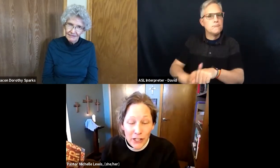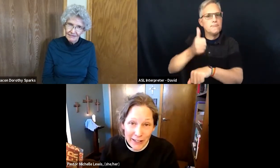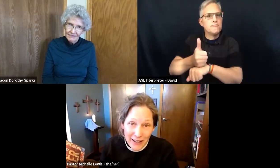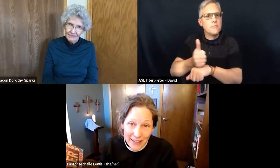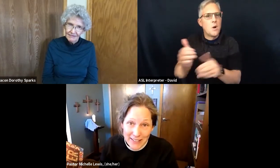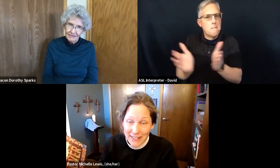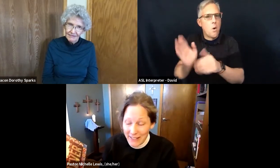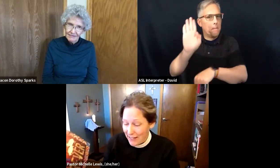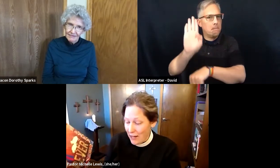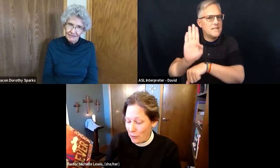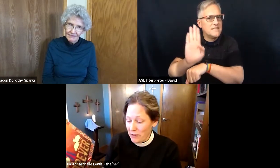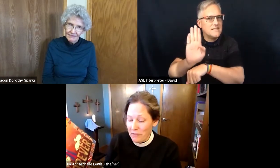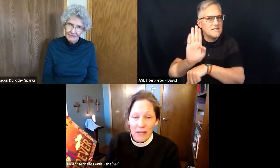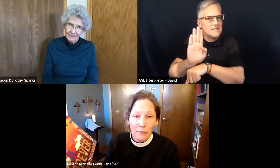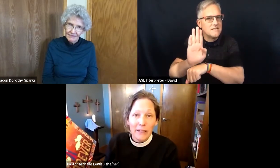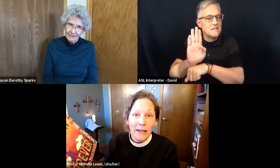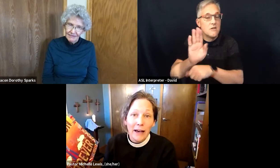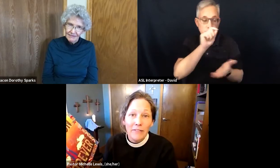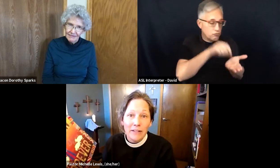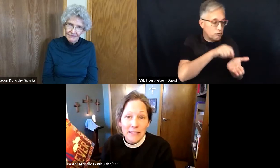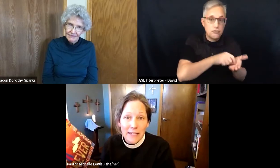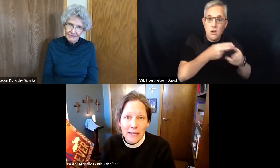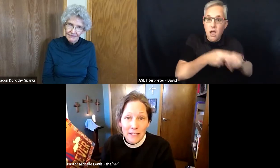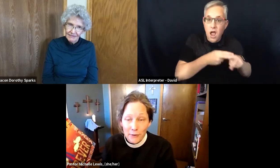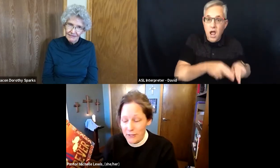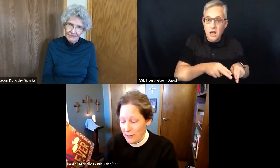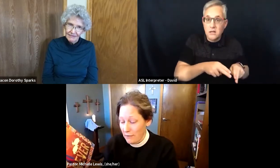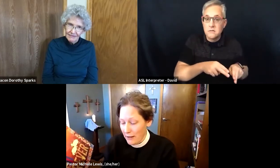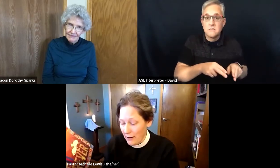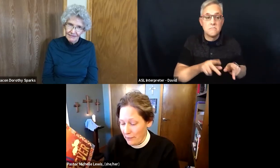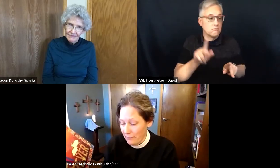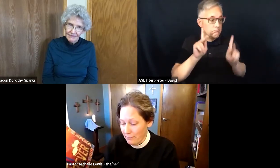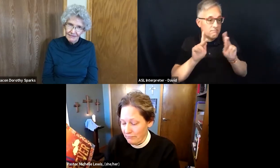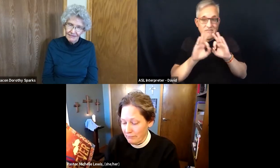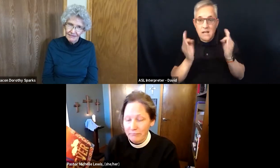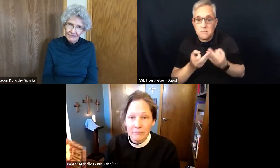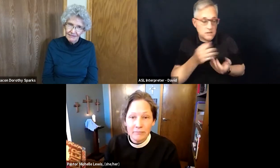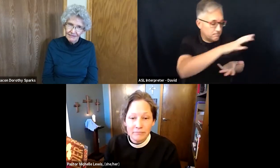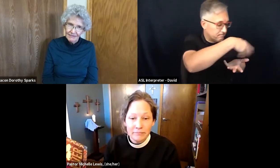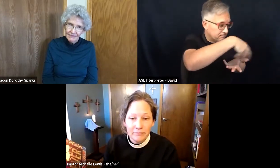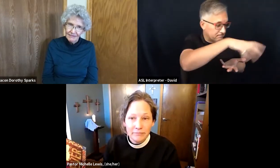Those chicken eggs can help the family have a steady source of income.